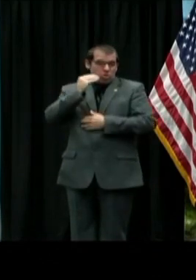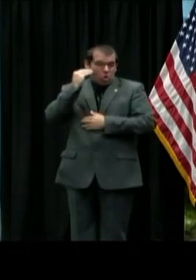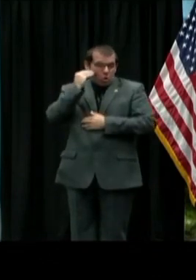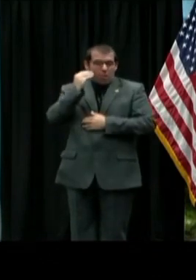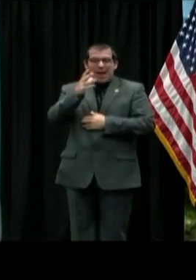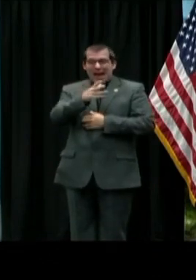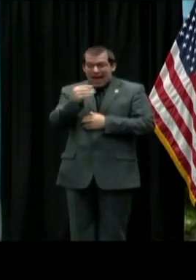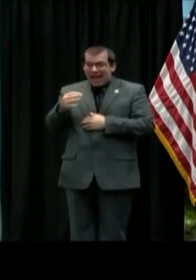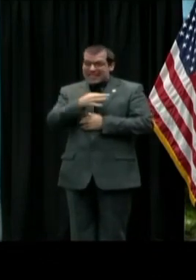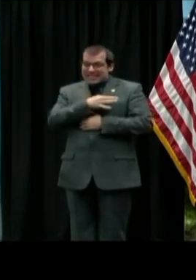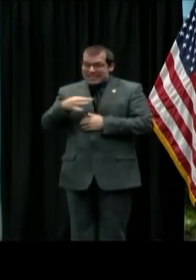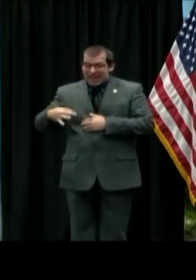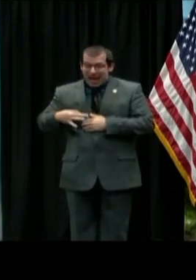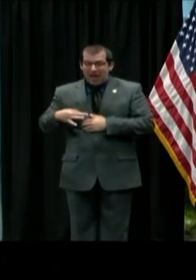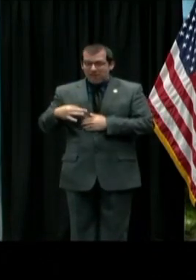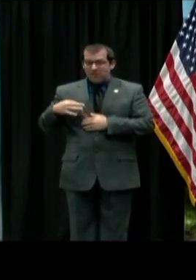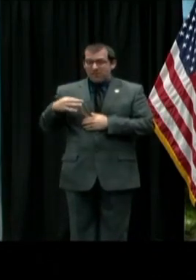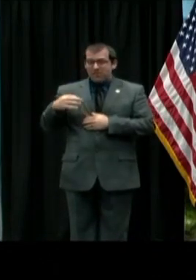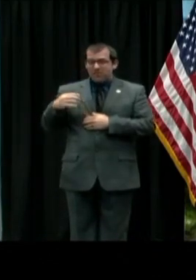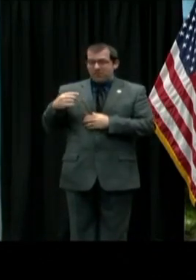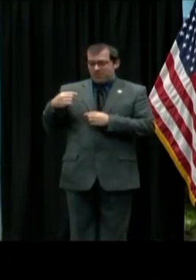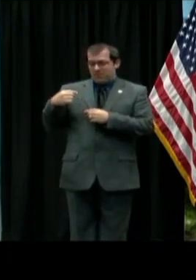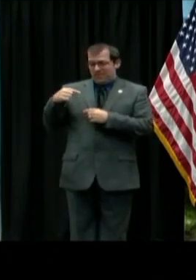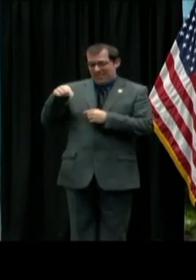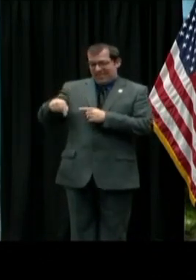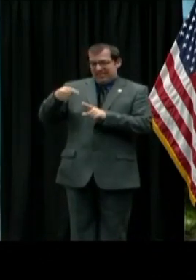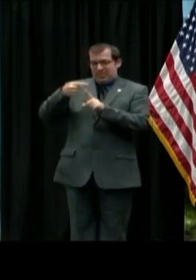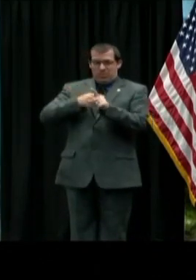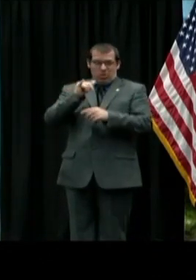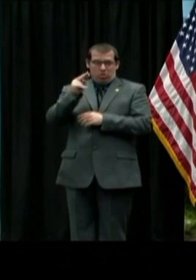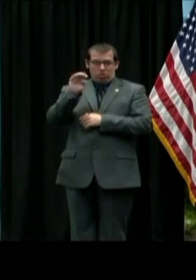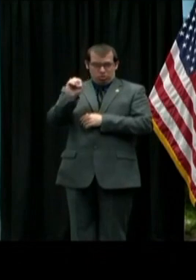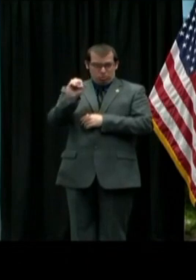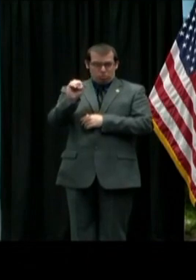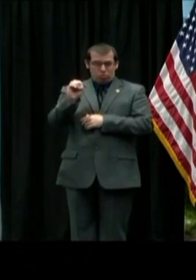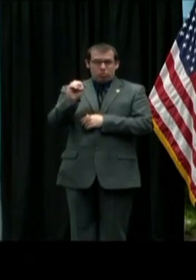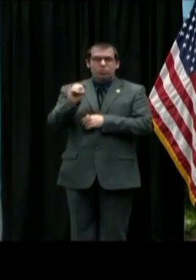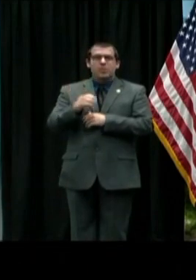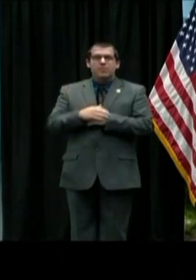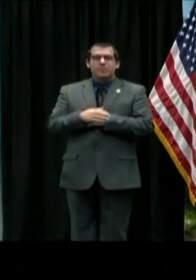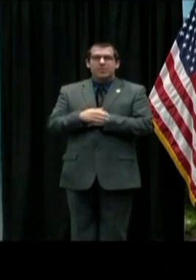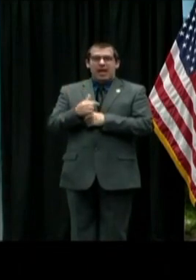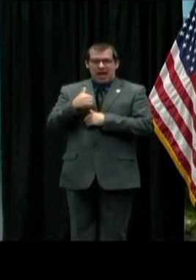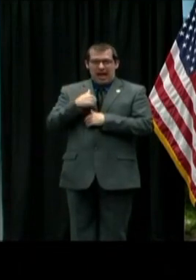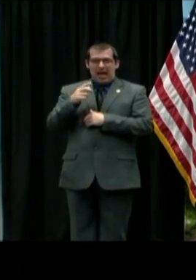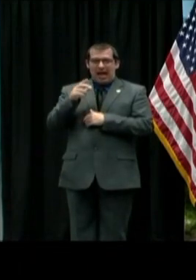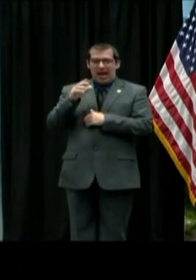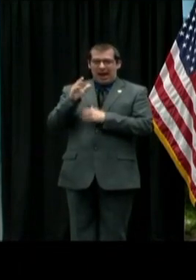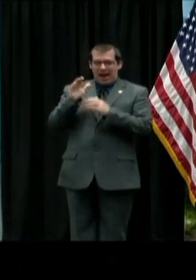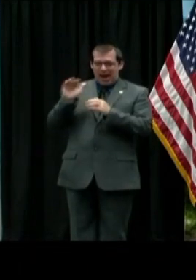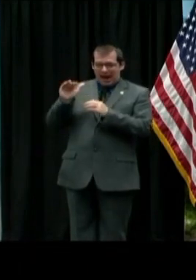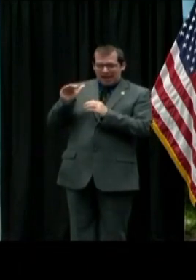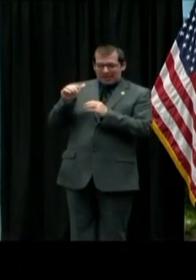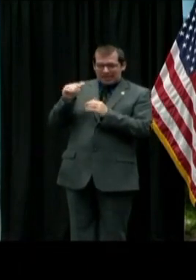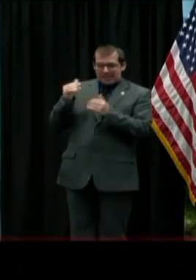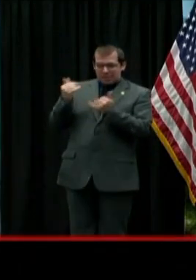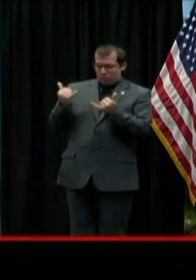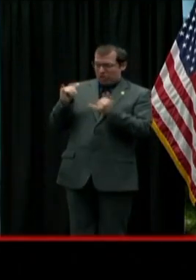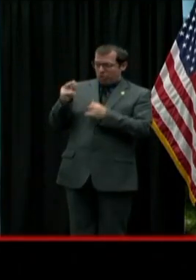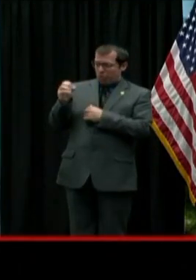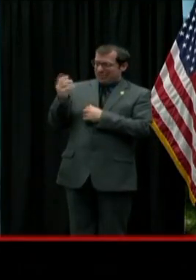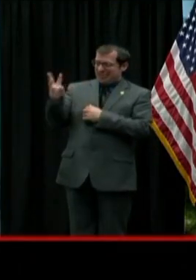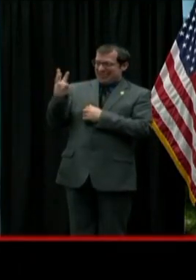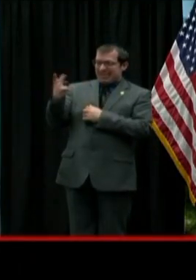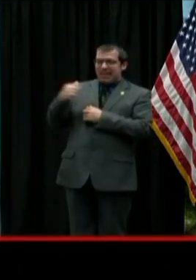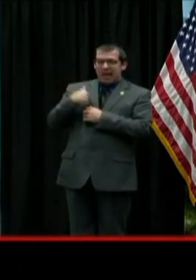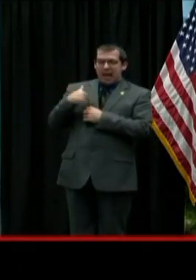staff throughout the month of June. And we're I asked for, this is June 16th, and so I